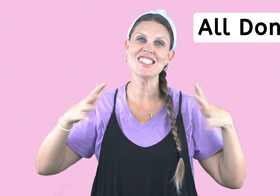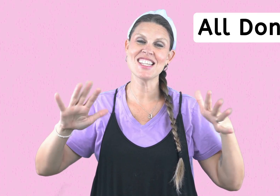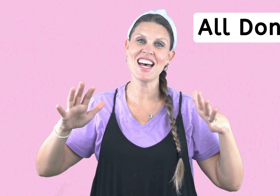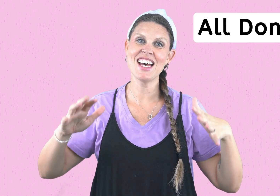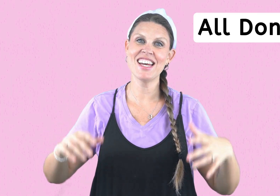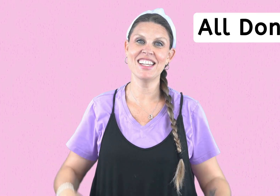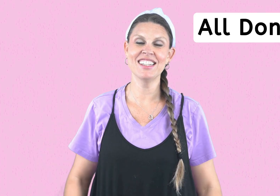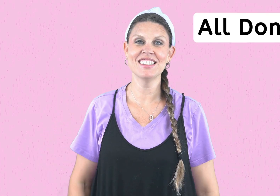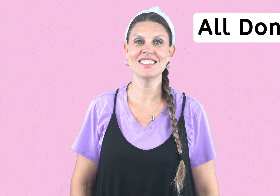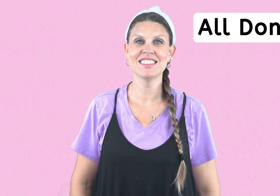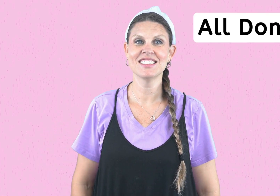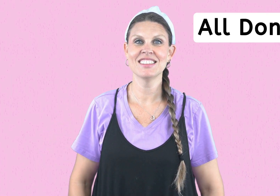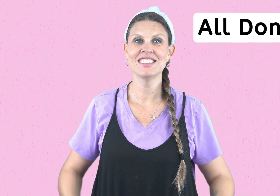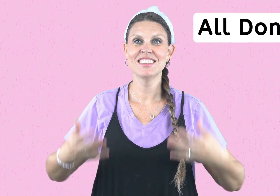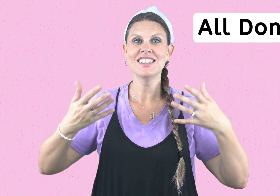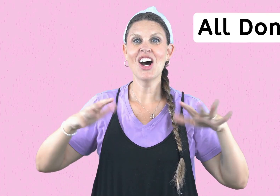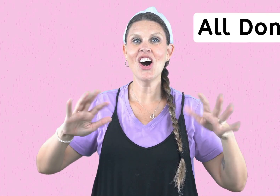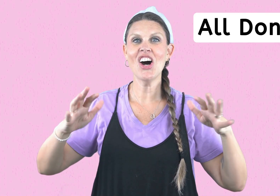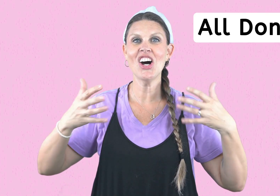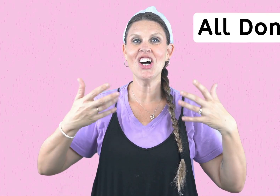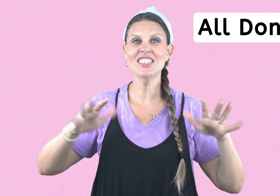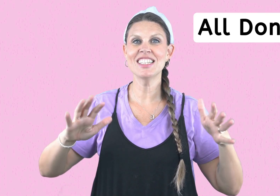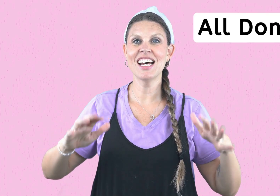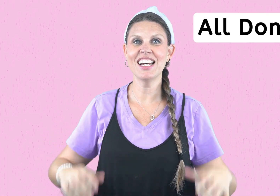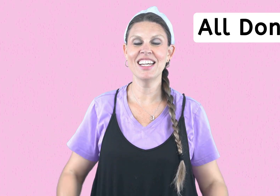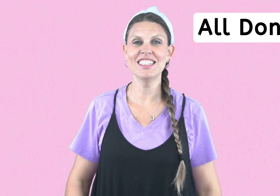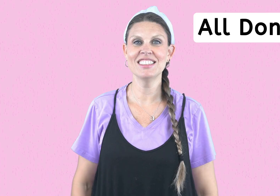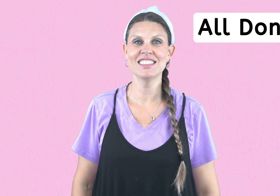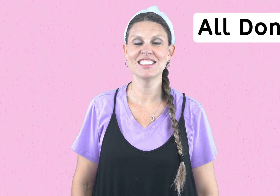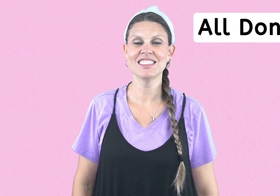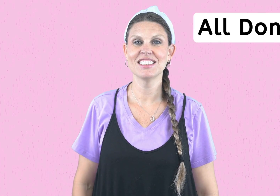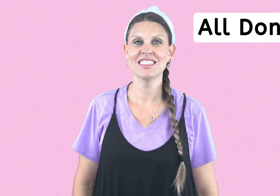All done, all done.